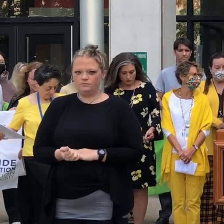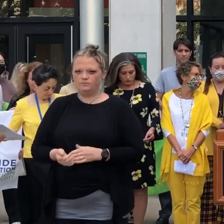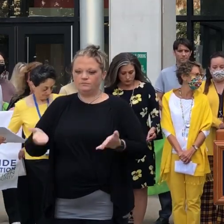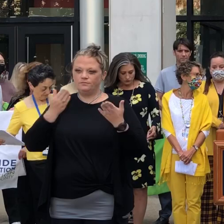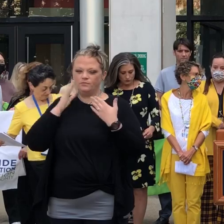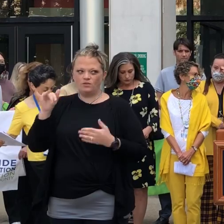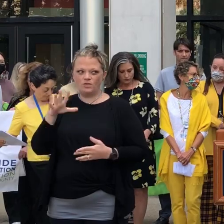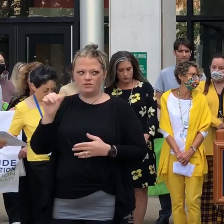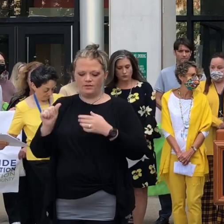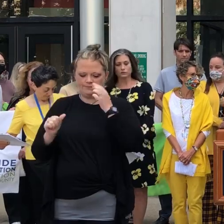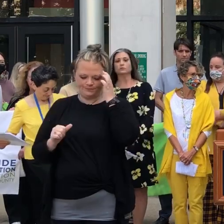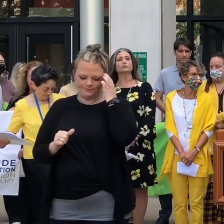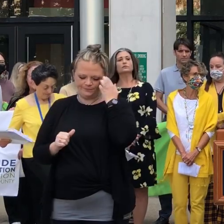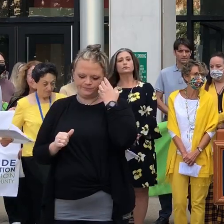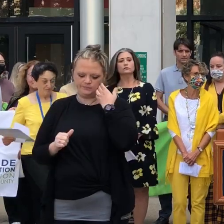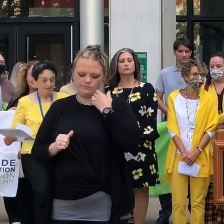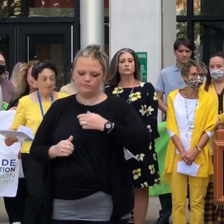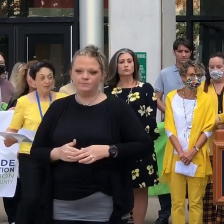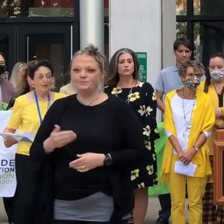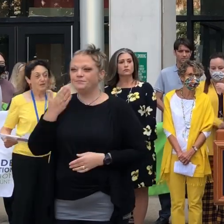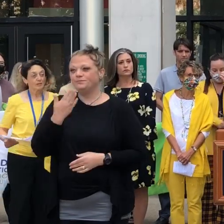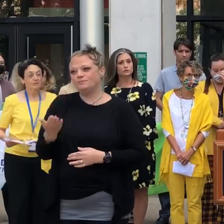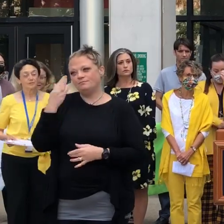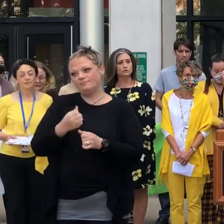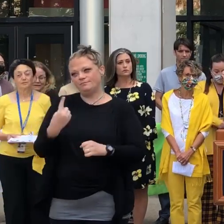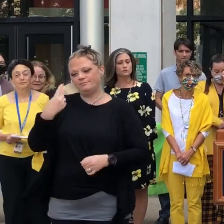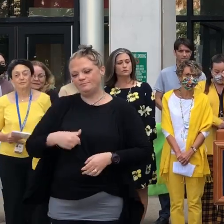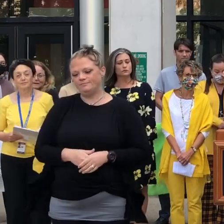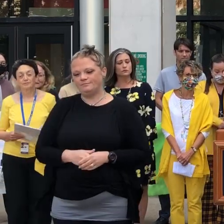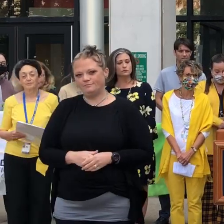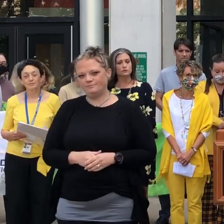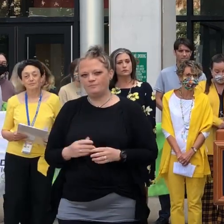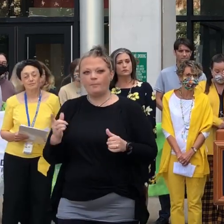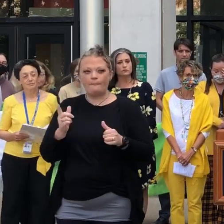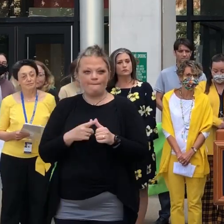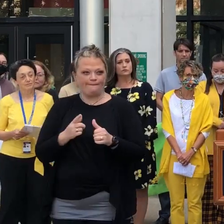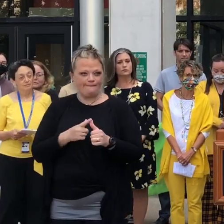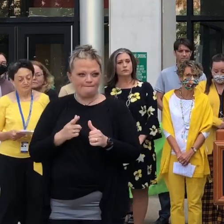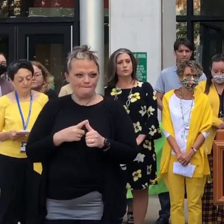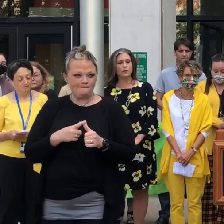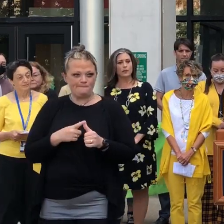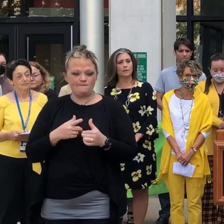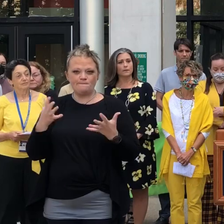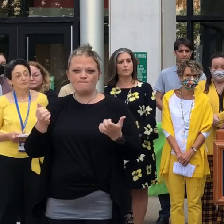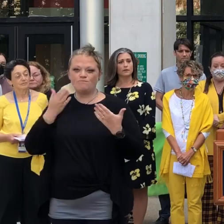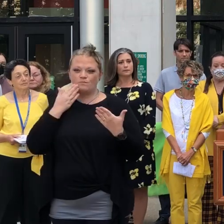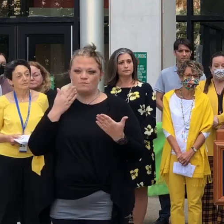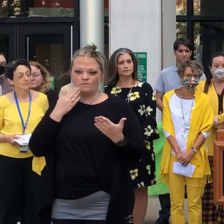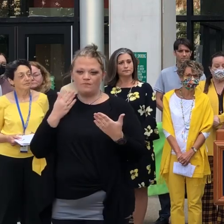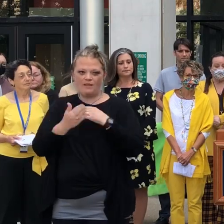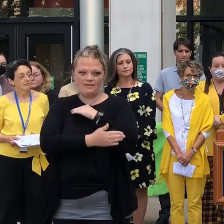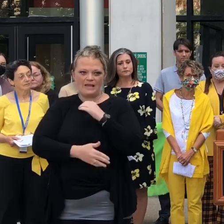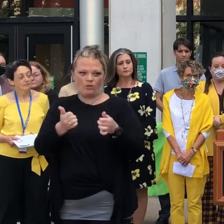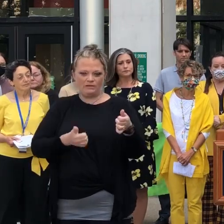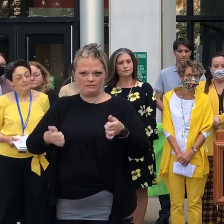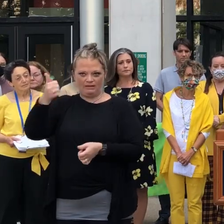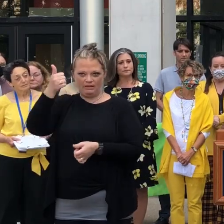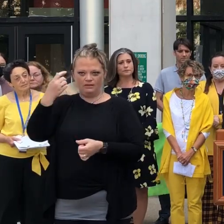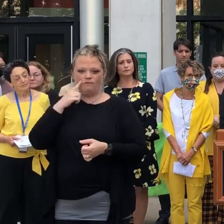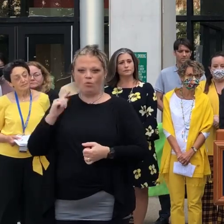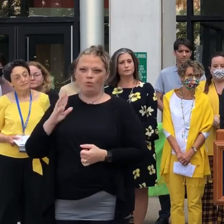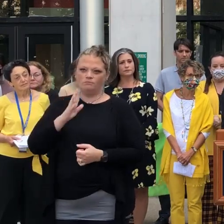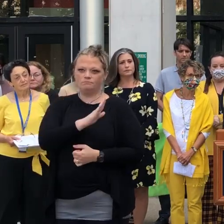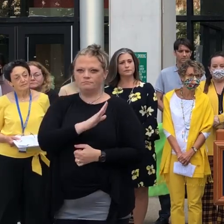Thank you, Jessica. Good morning, everybody. First of all, I would like to thank the county executive for